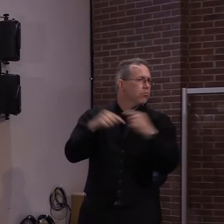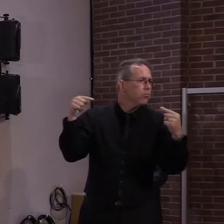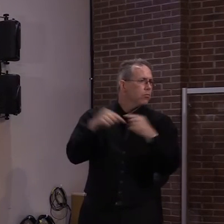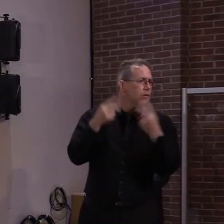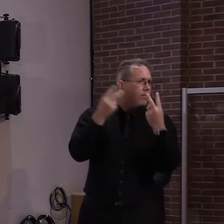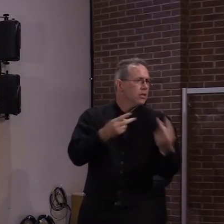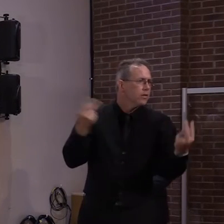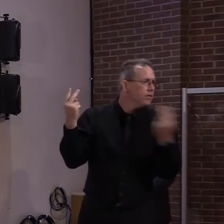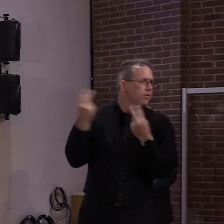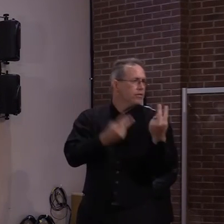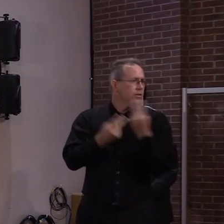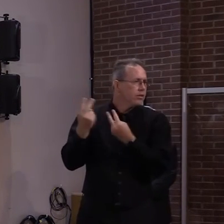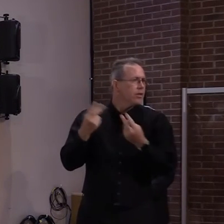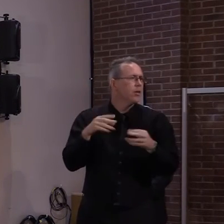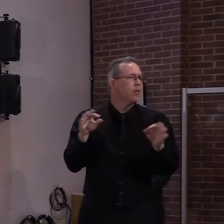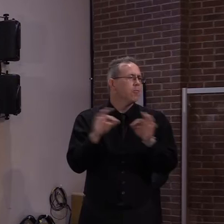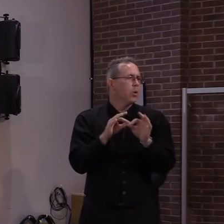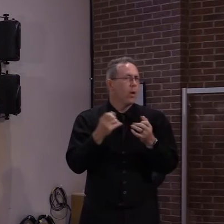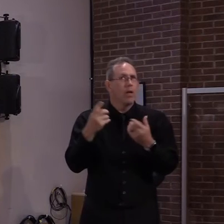come visit.